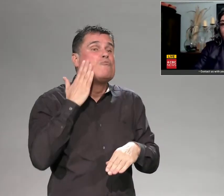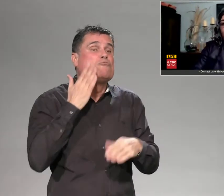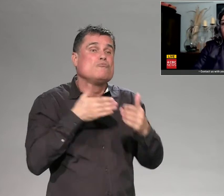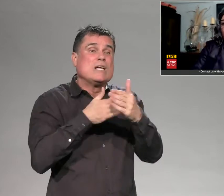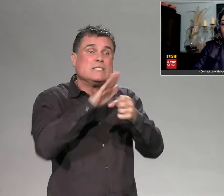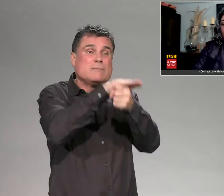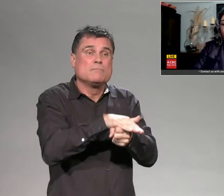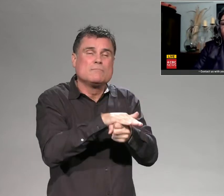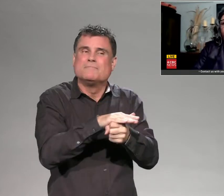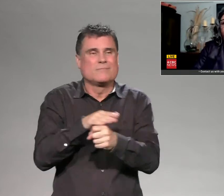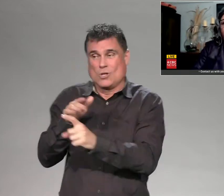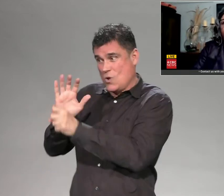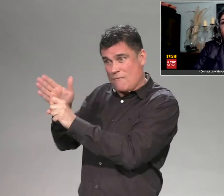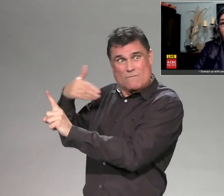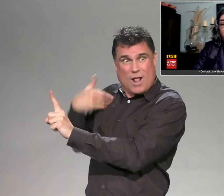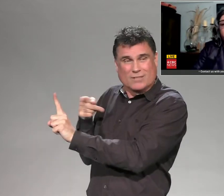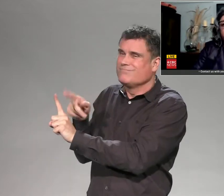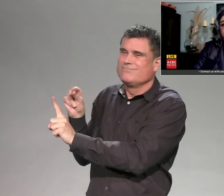in their